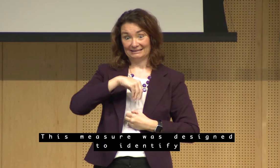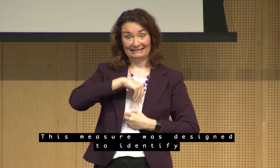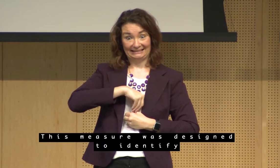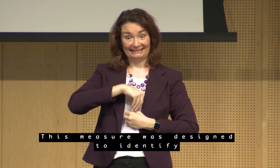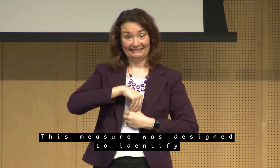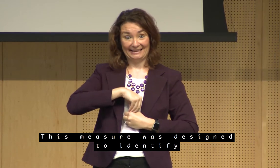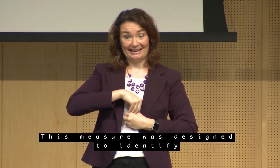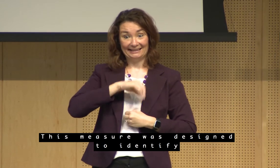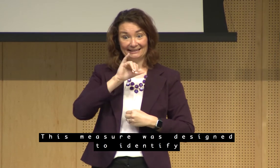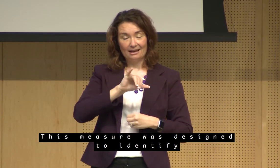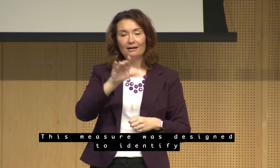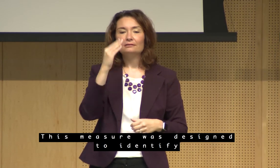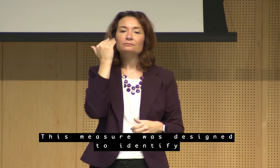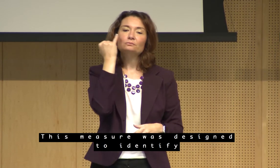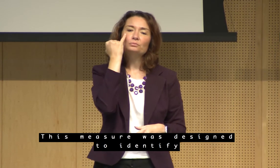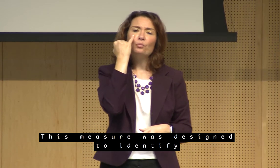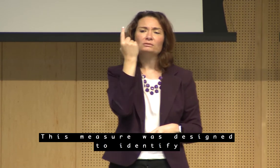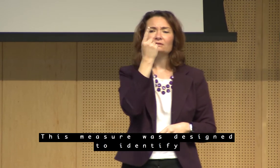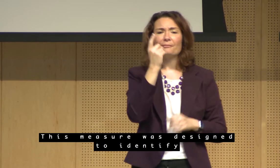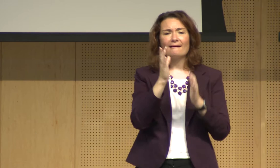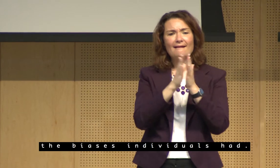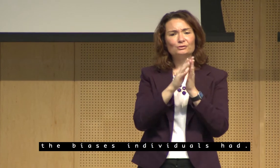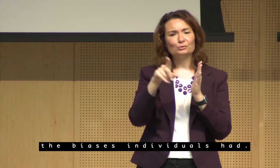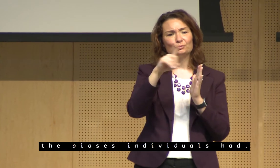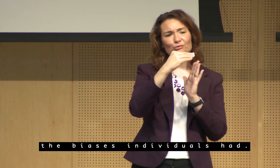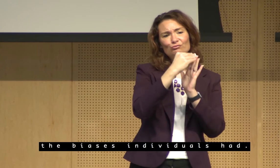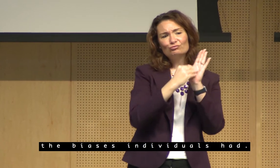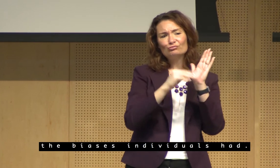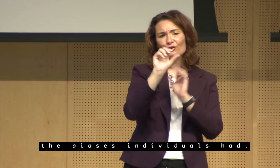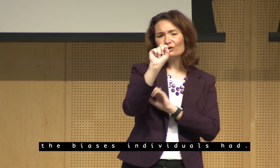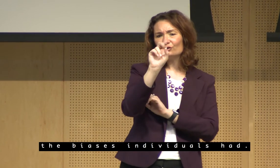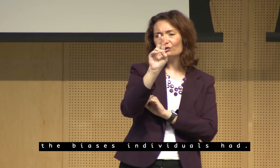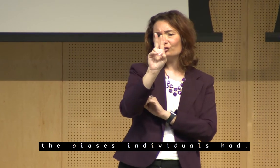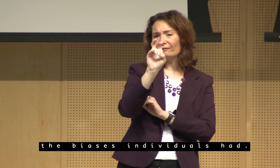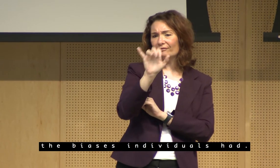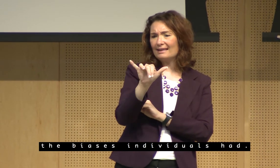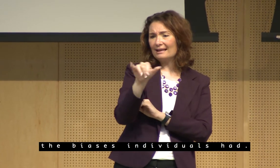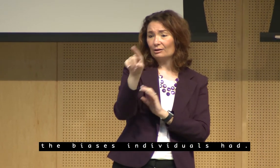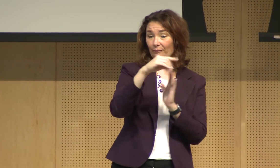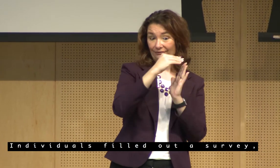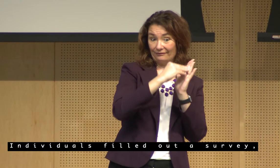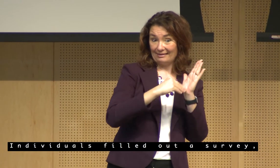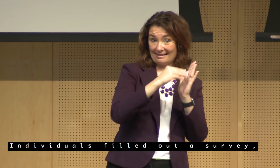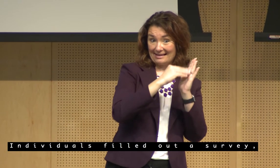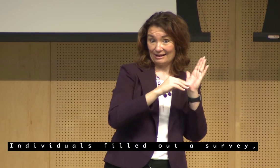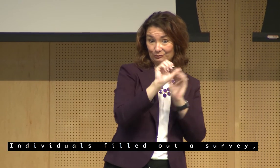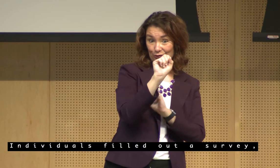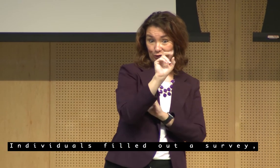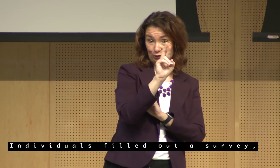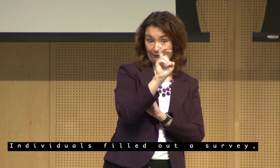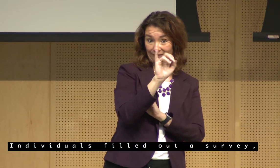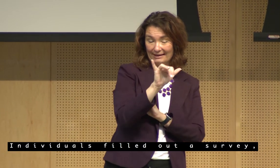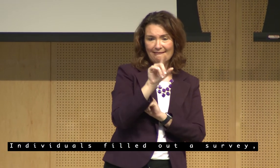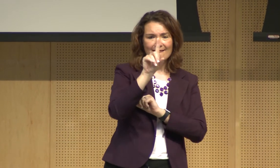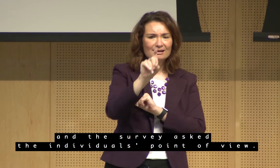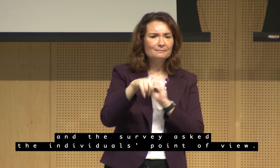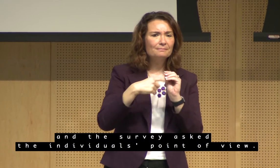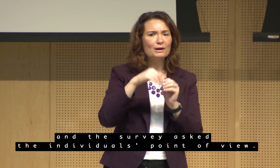to identify the biases individuals had. Individuals filled out a survey,